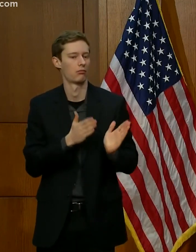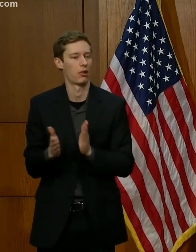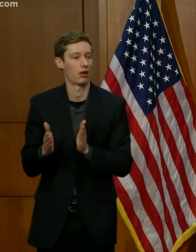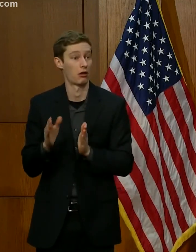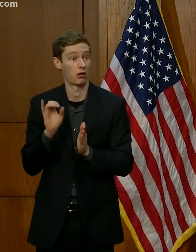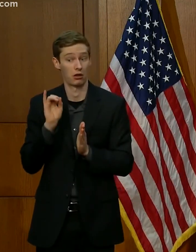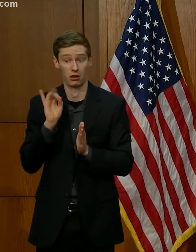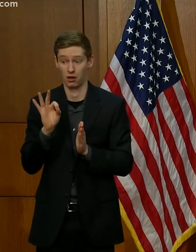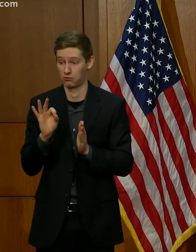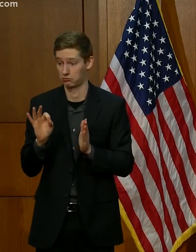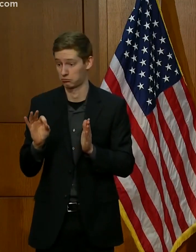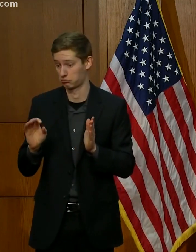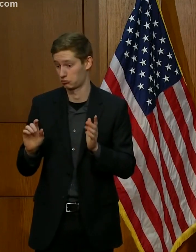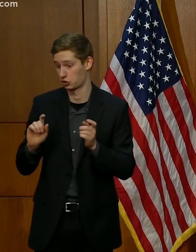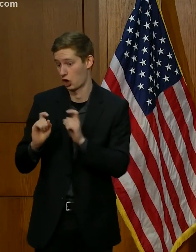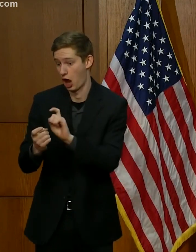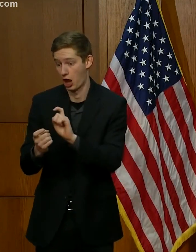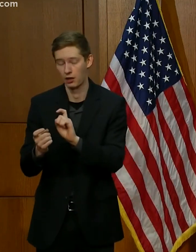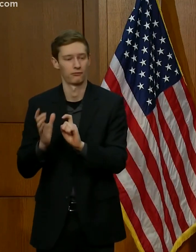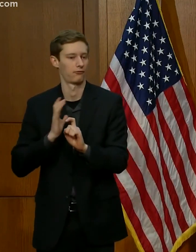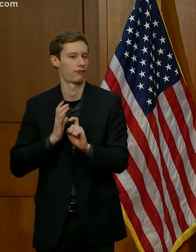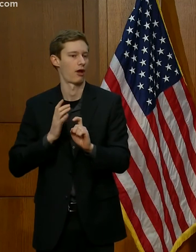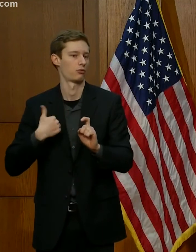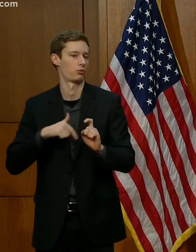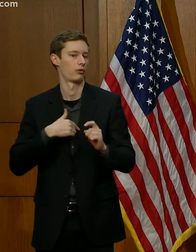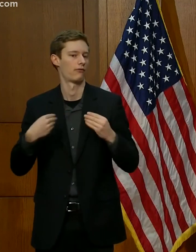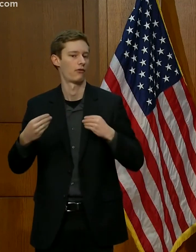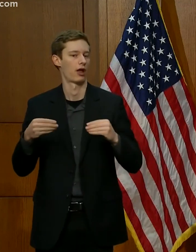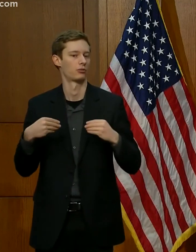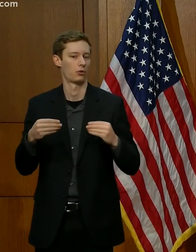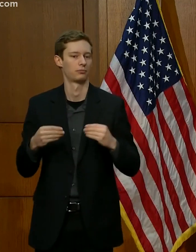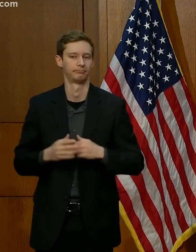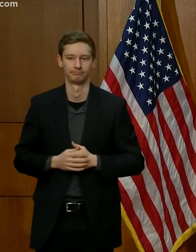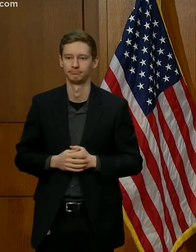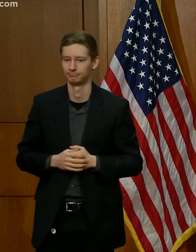change, obviously we're going to be flexible and all options will be on the table.